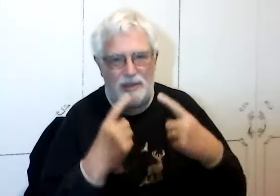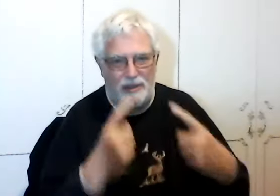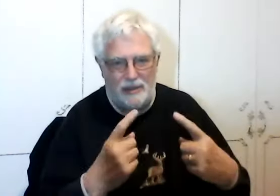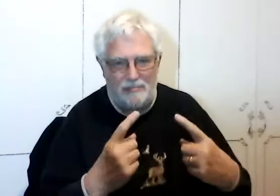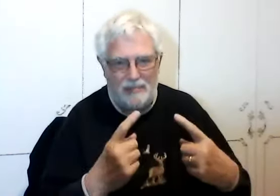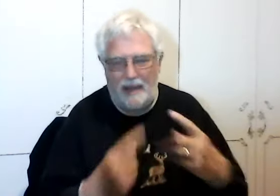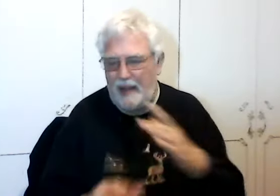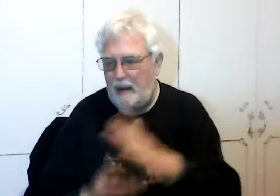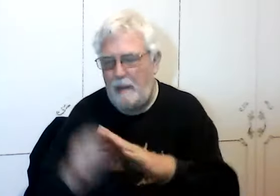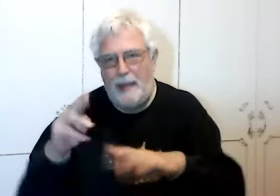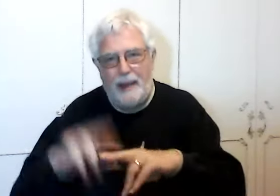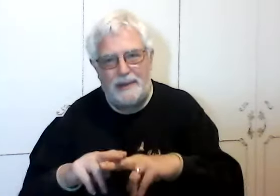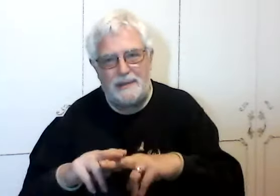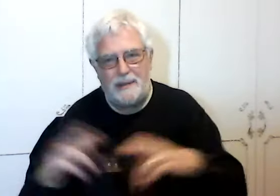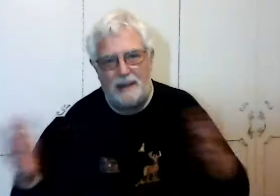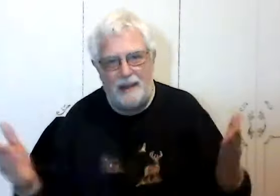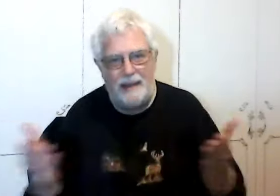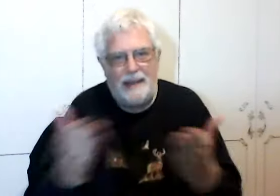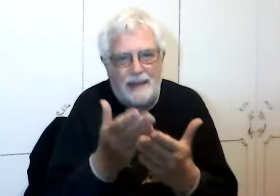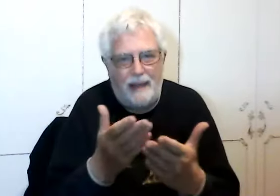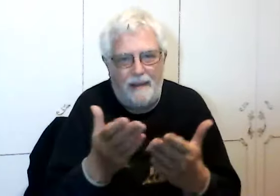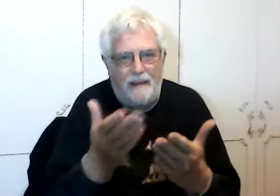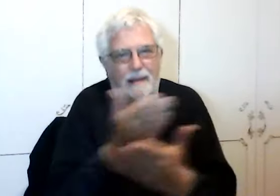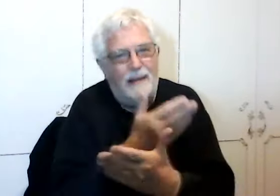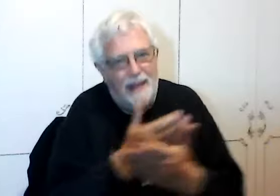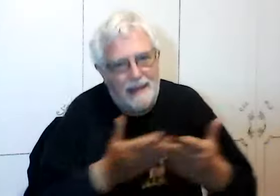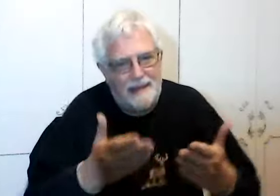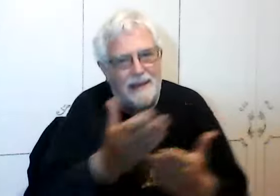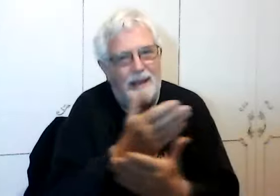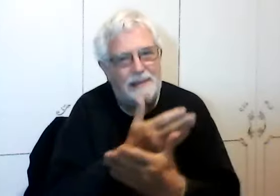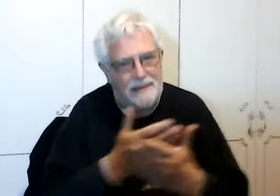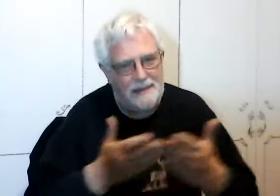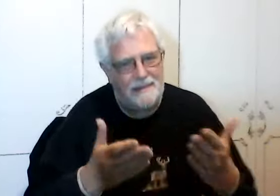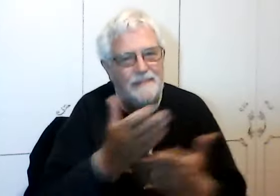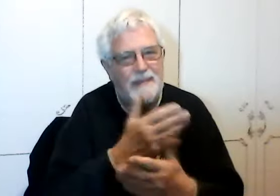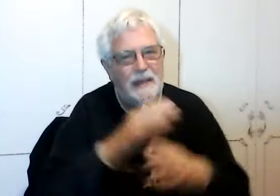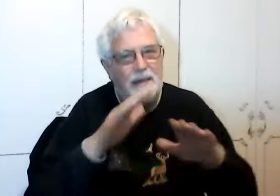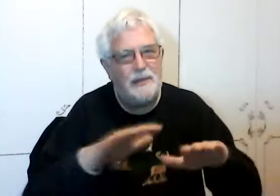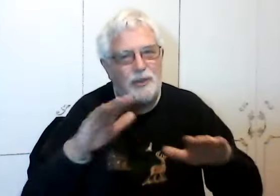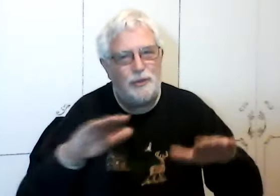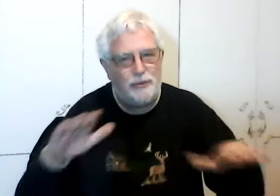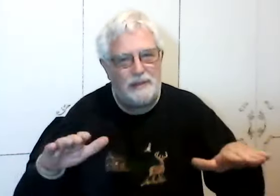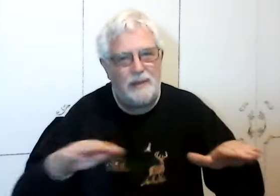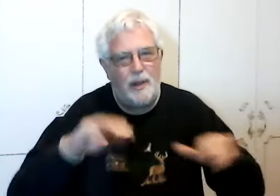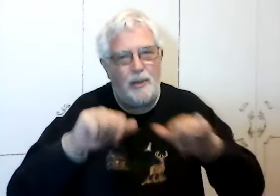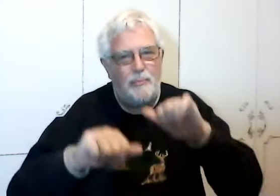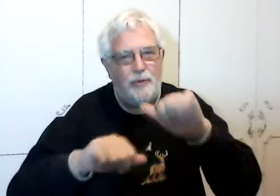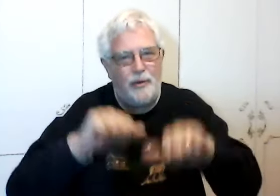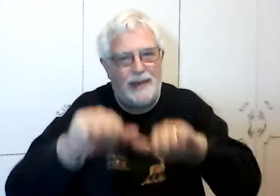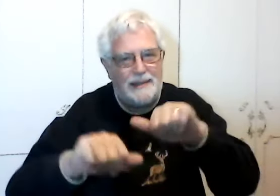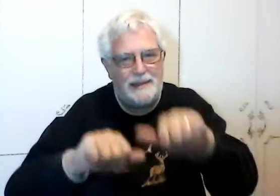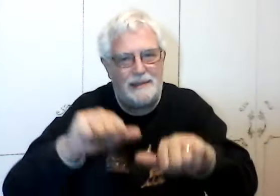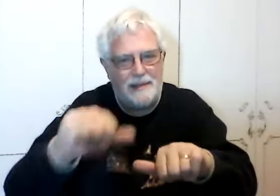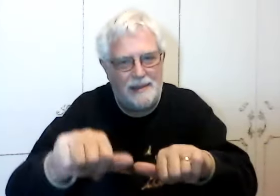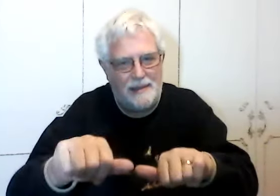teachers, and then parents get together and discuss the children's progress